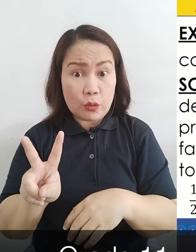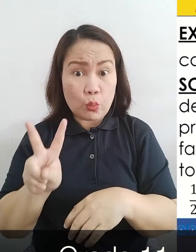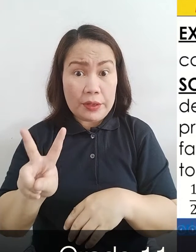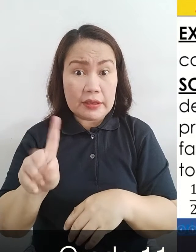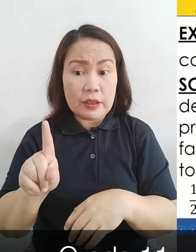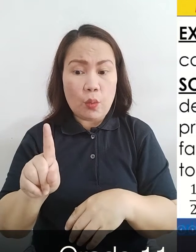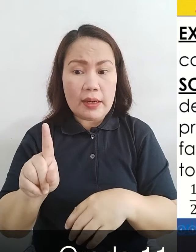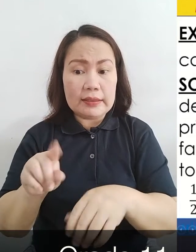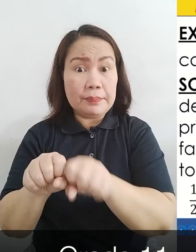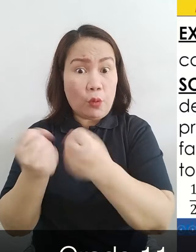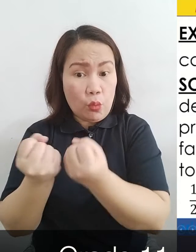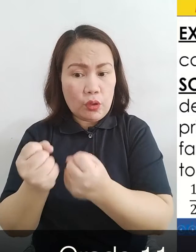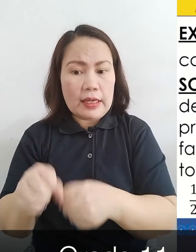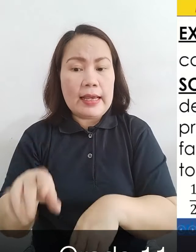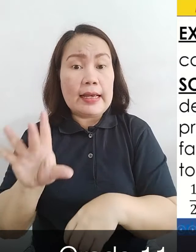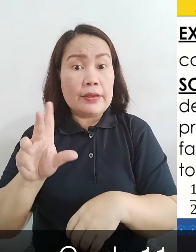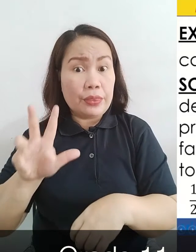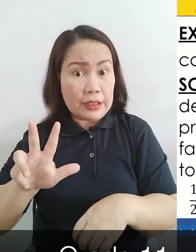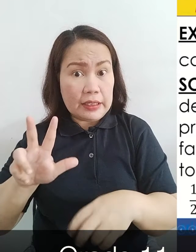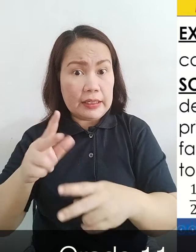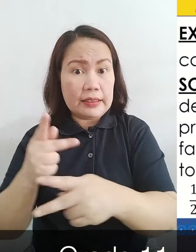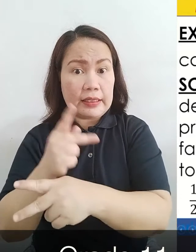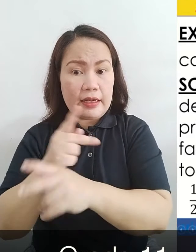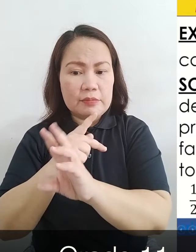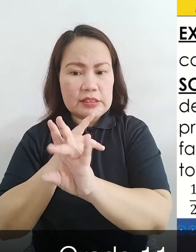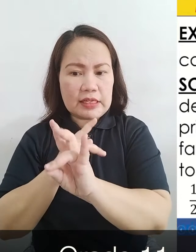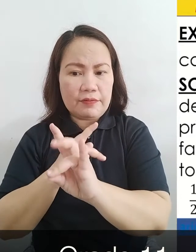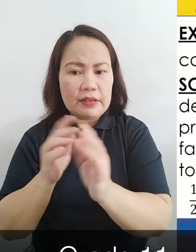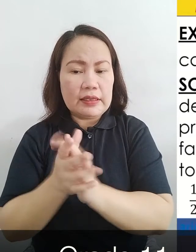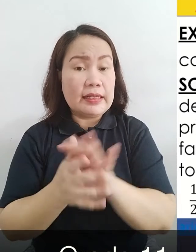2 times 2. Okay.